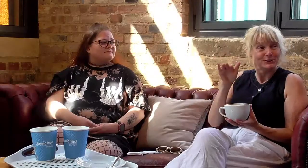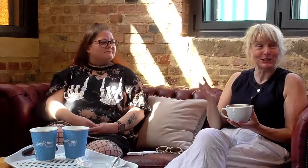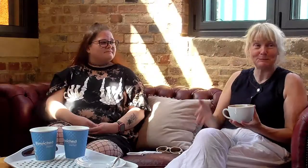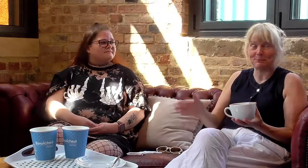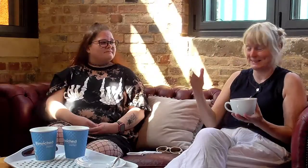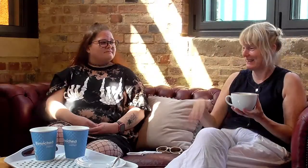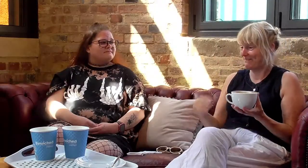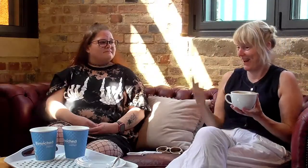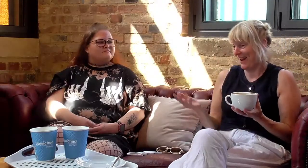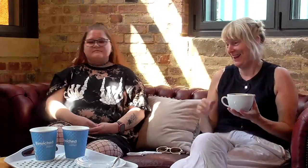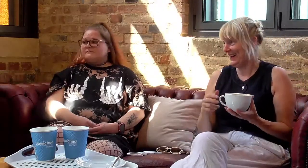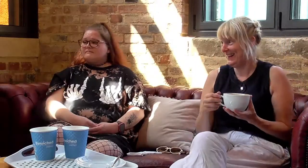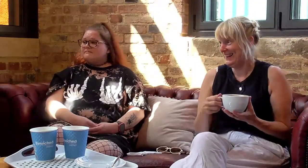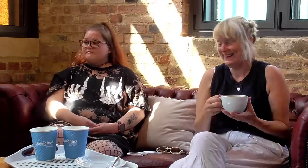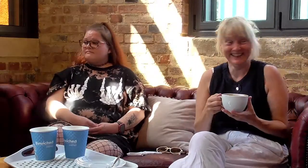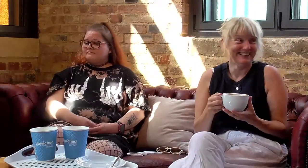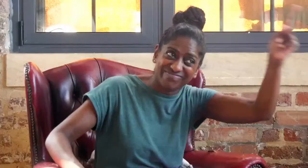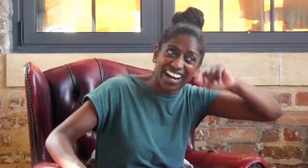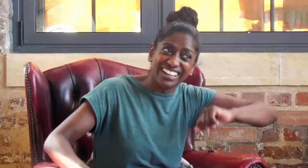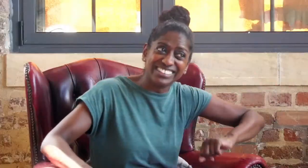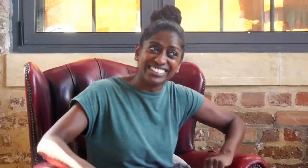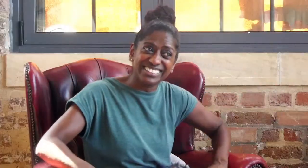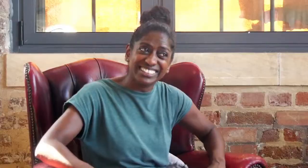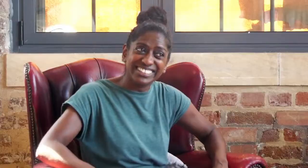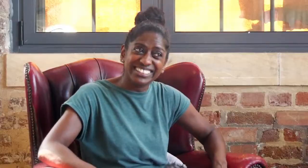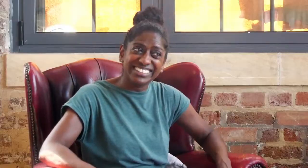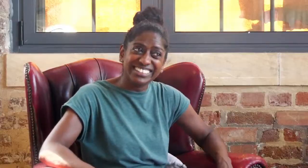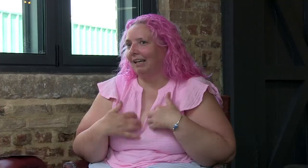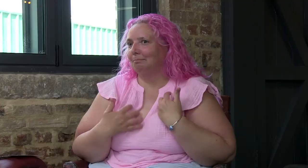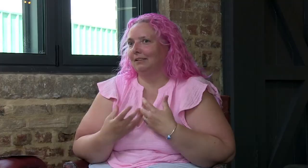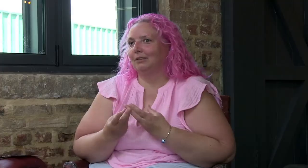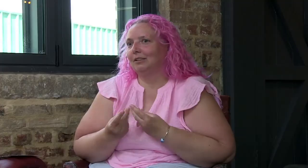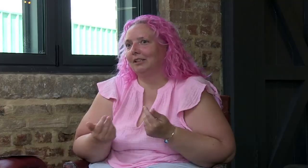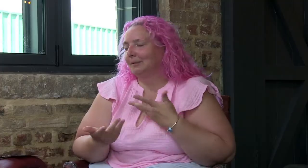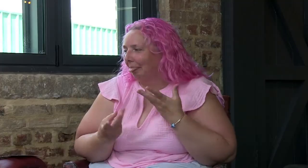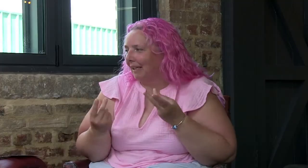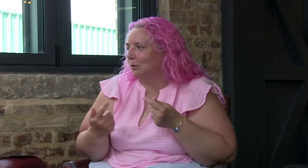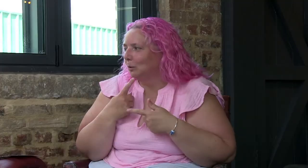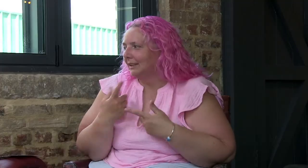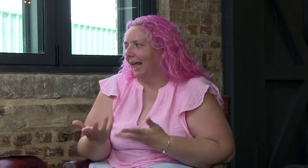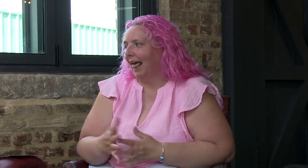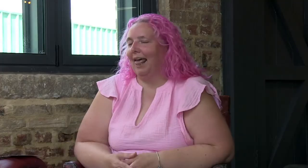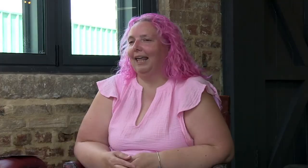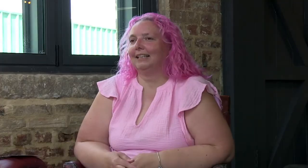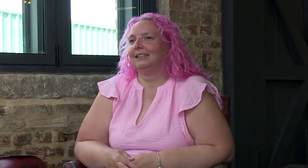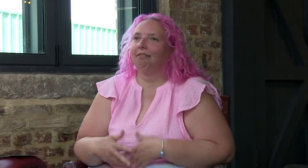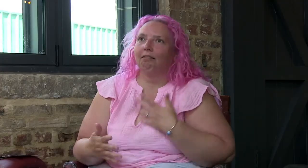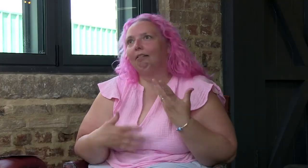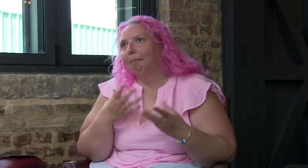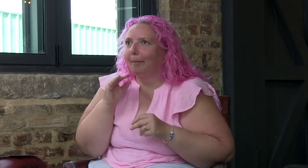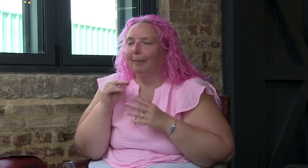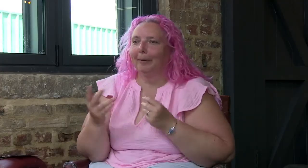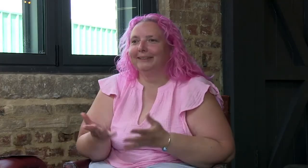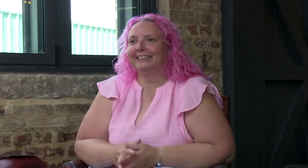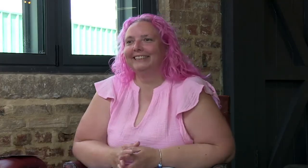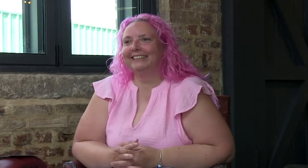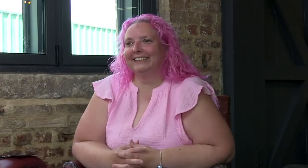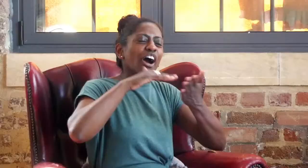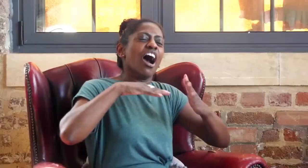behave better than that. They never make a mess. Exactly. Yeah, but it's interesting, isn't it? It's some story to tell.